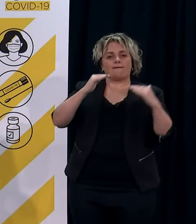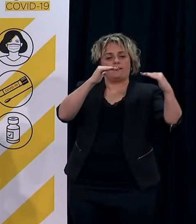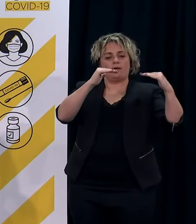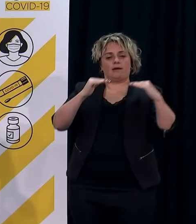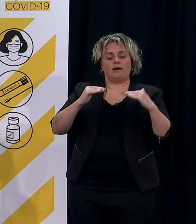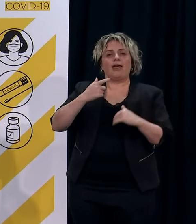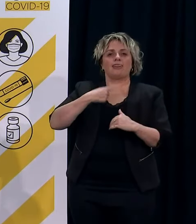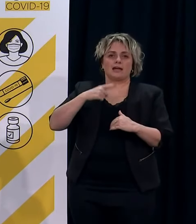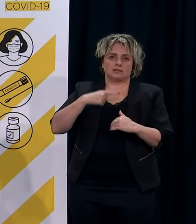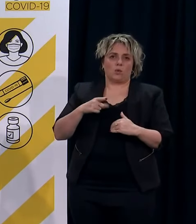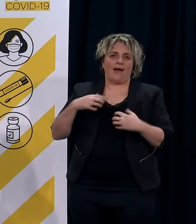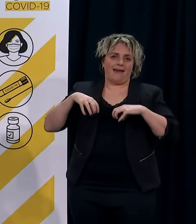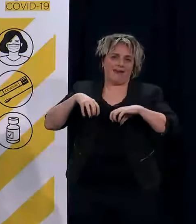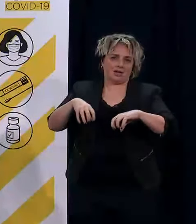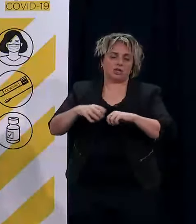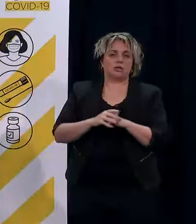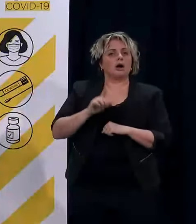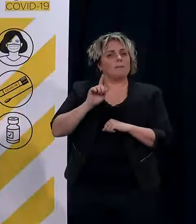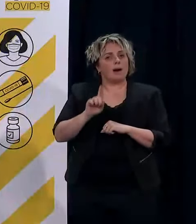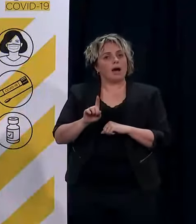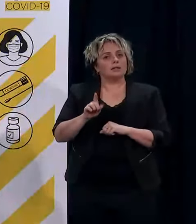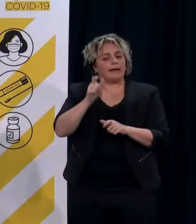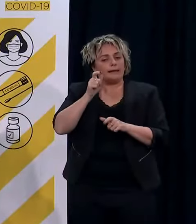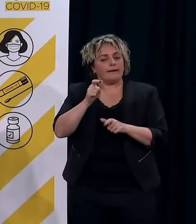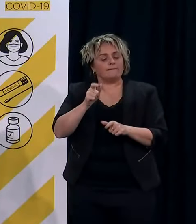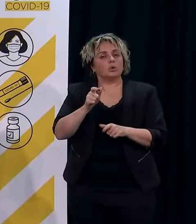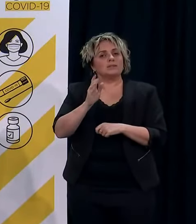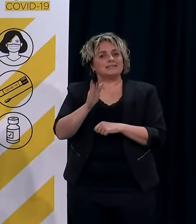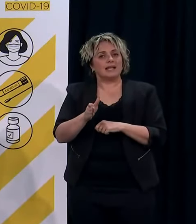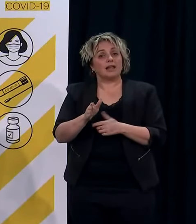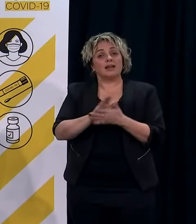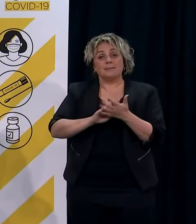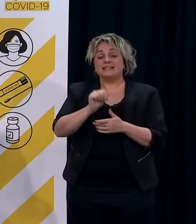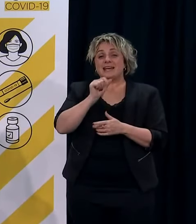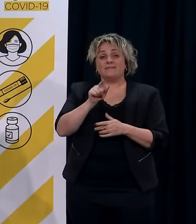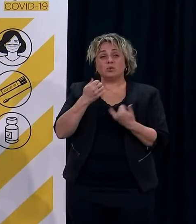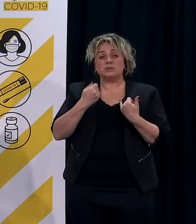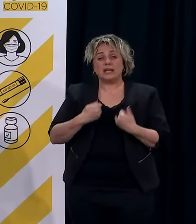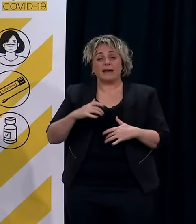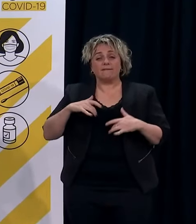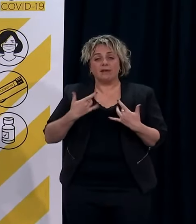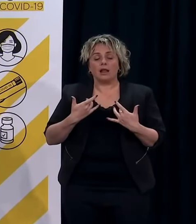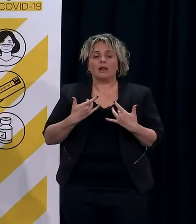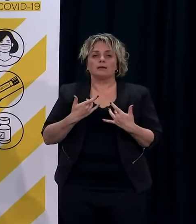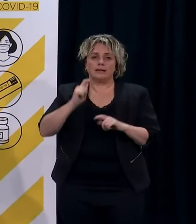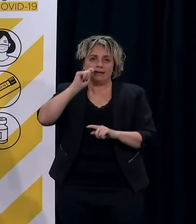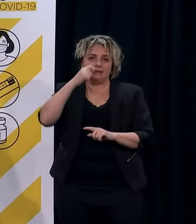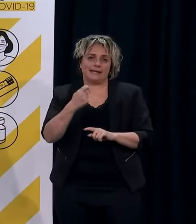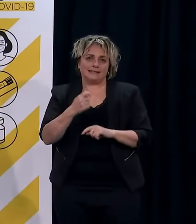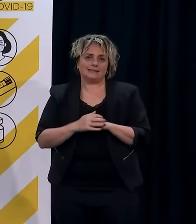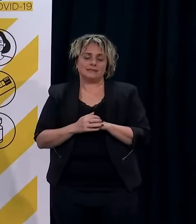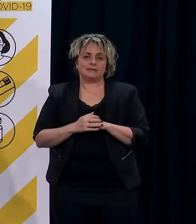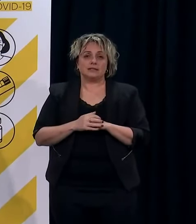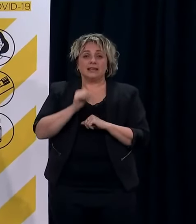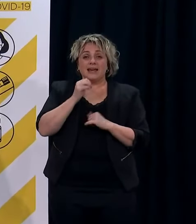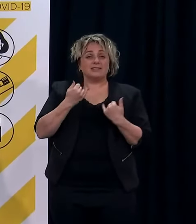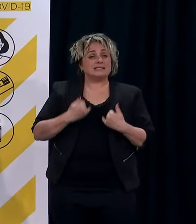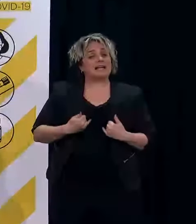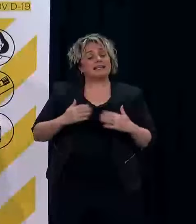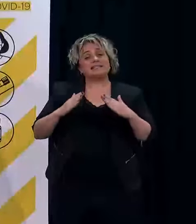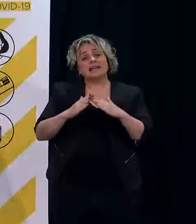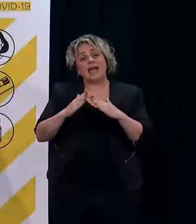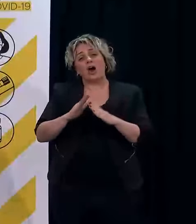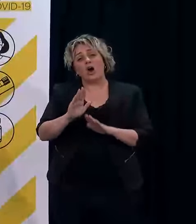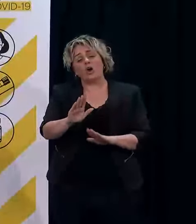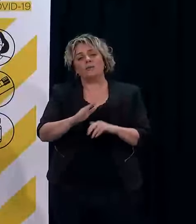environments. However, we're still being cautious. So if you have symptoms, please get a test. If you're sick, stay home and stick to your